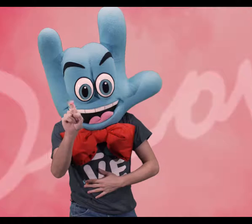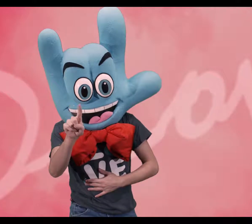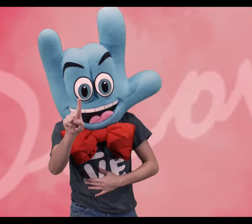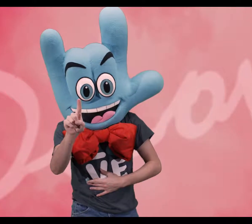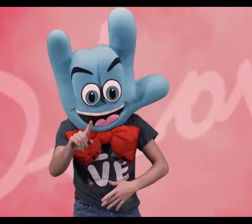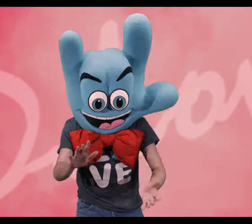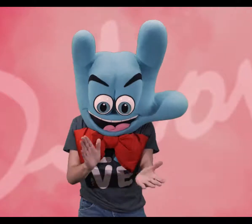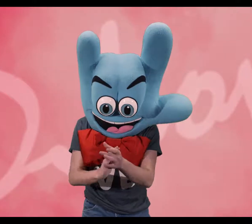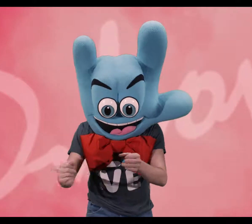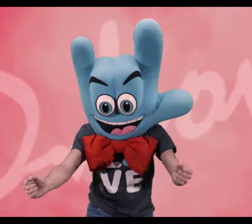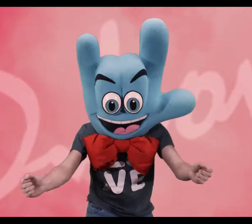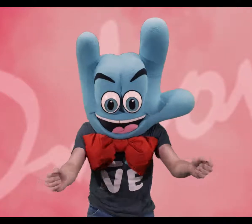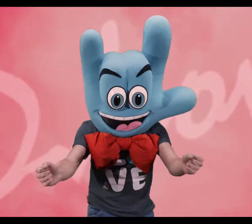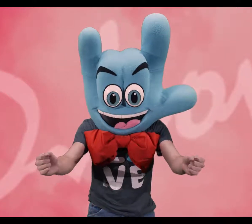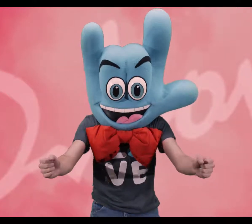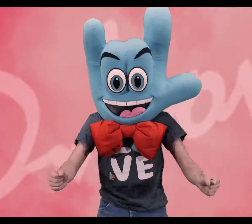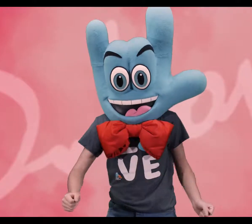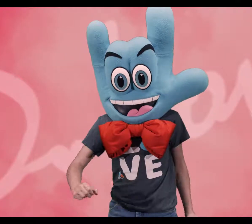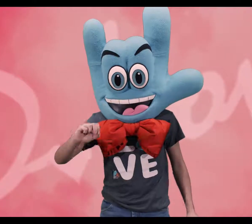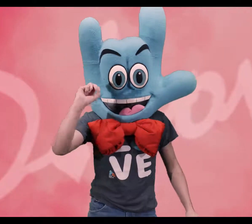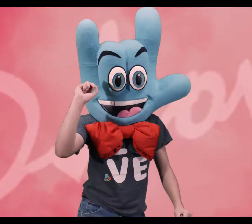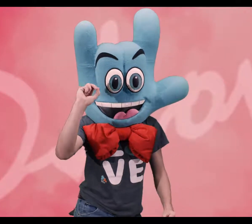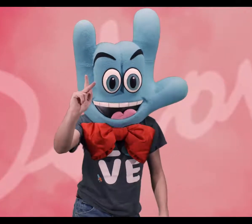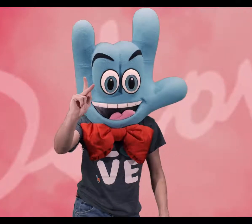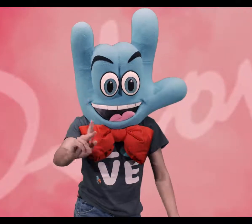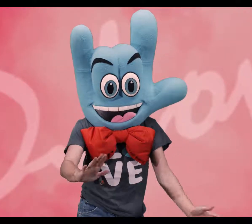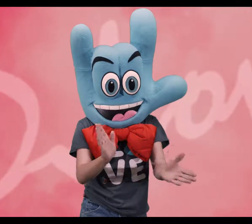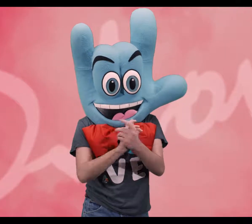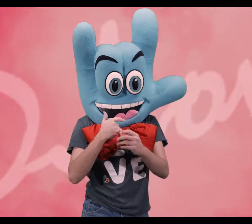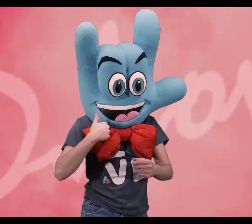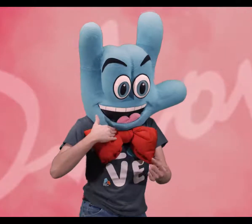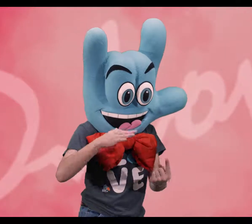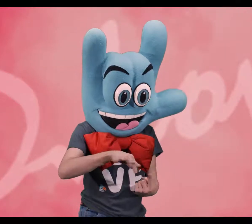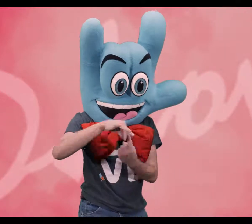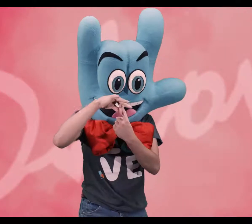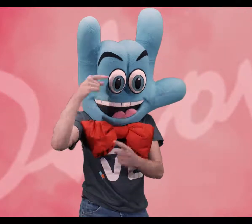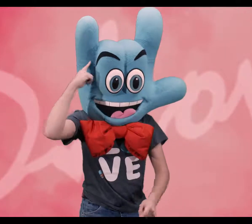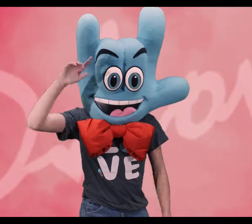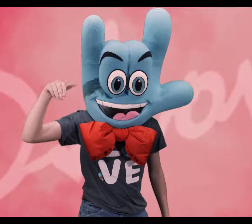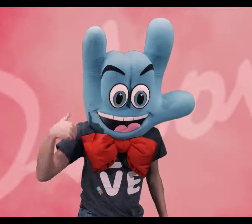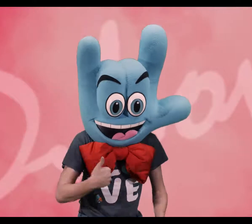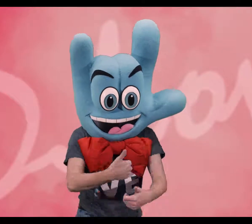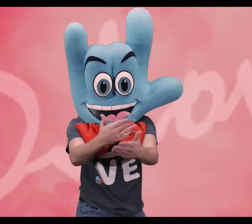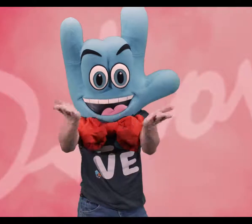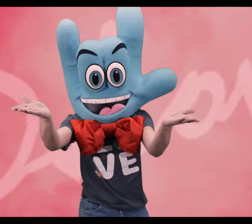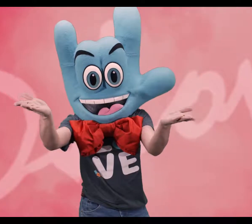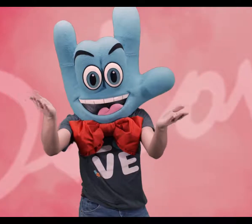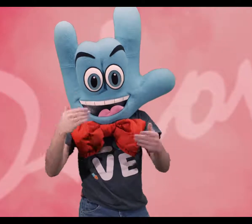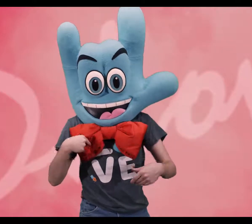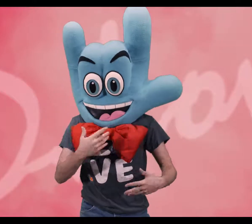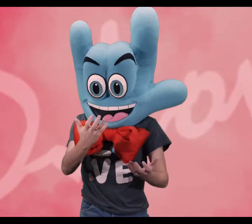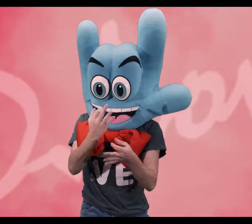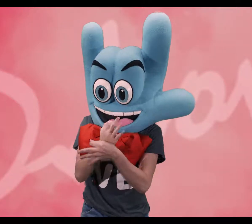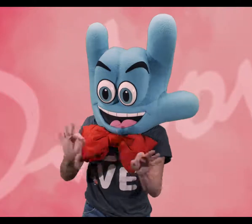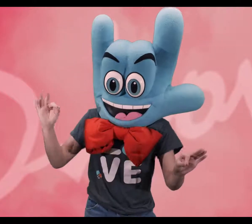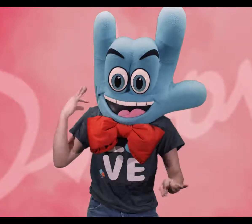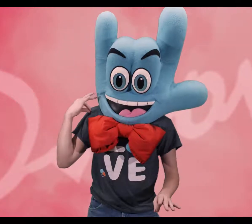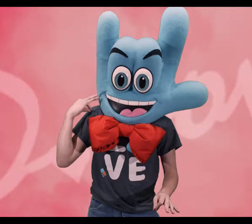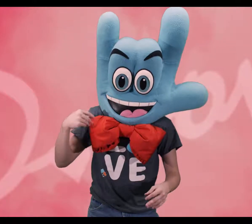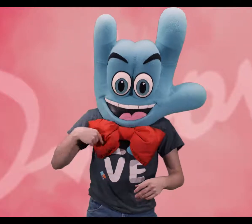be my Valentine? Woohoo! Okay, I have something special for y'all. I'm gonna